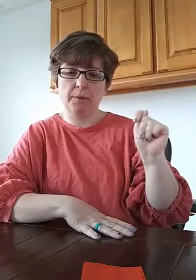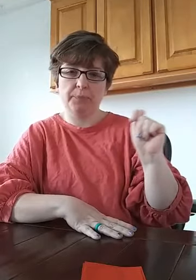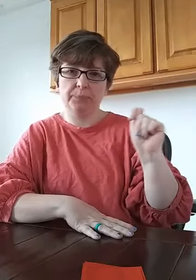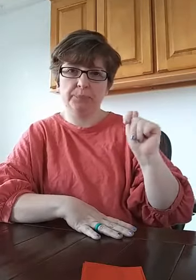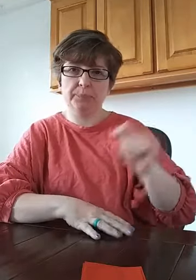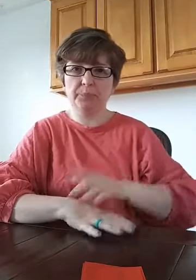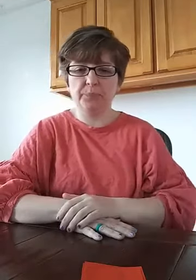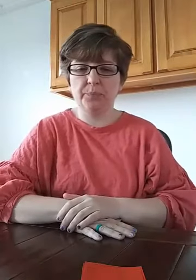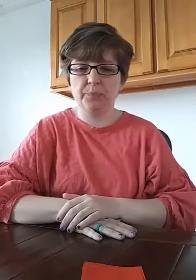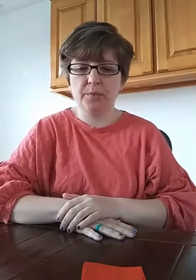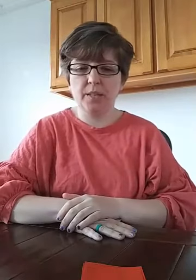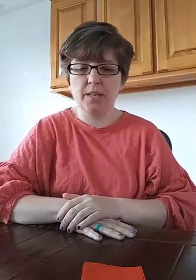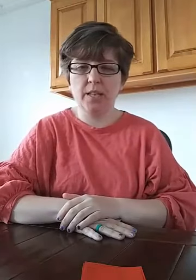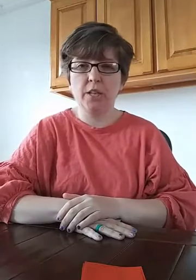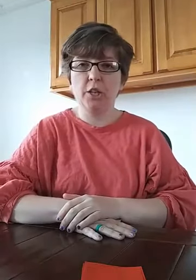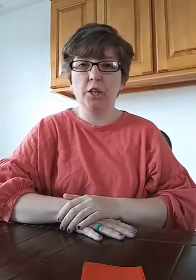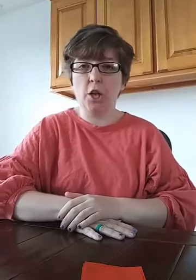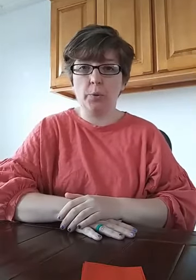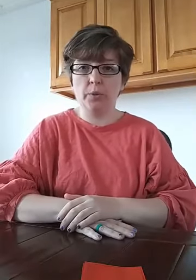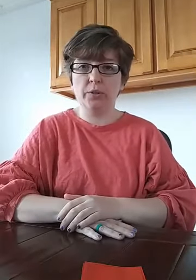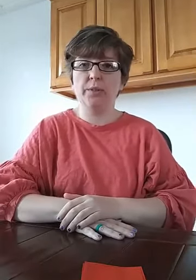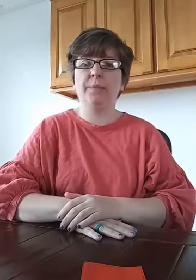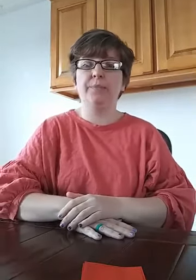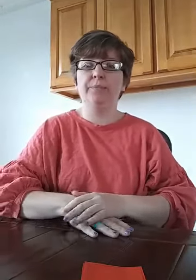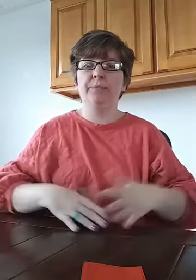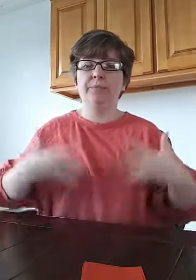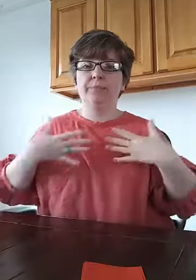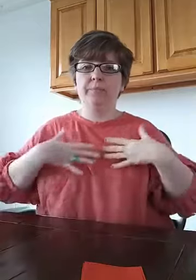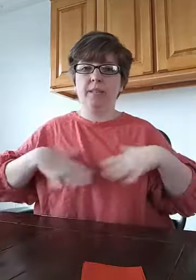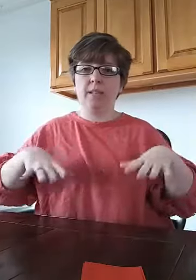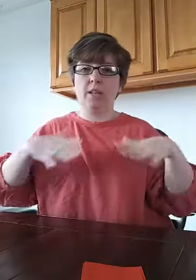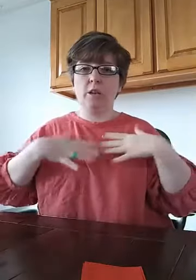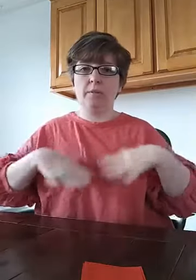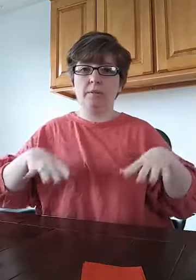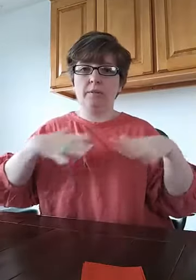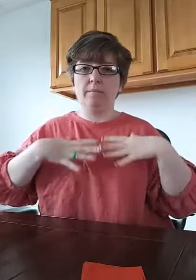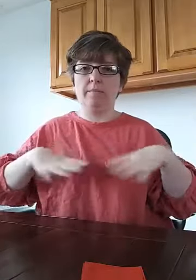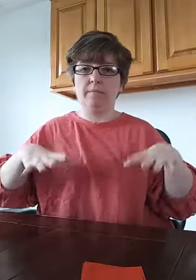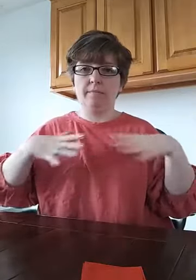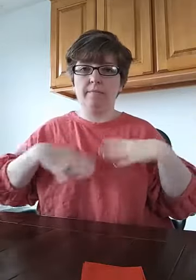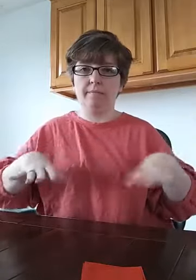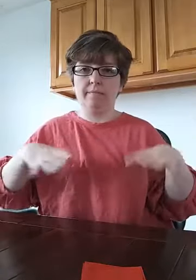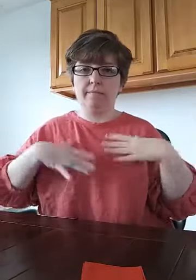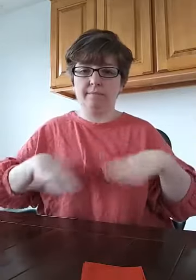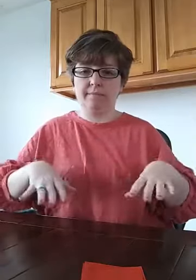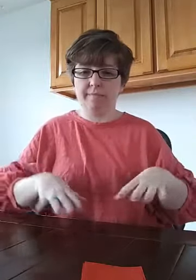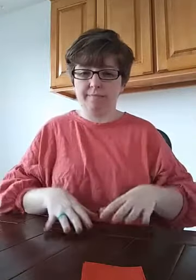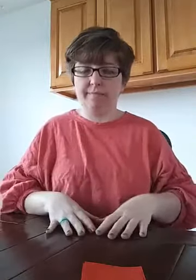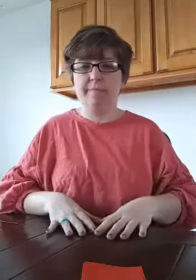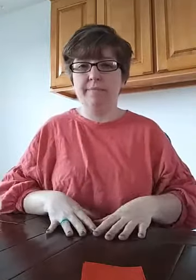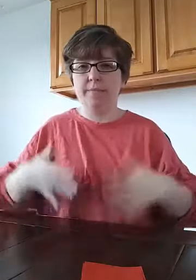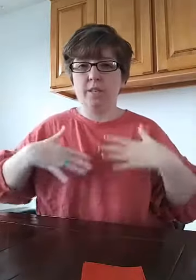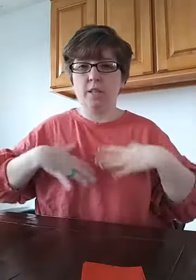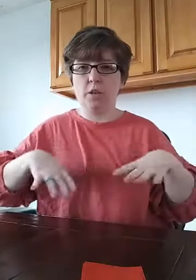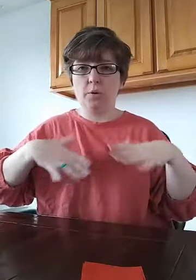clothes clothes clothes